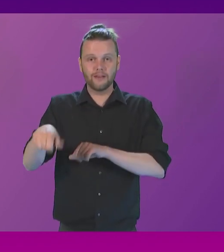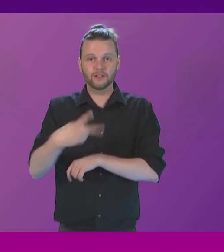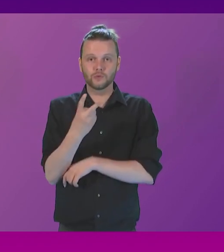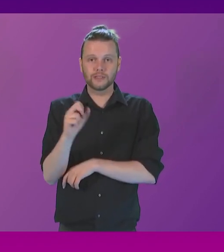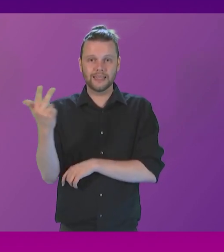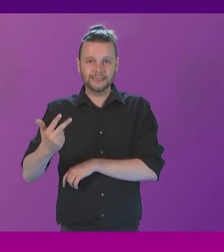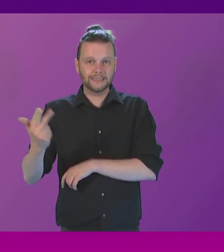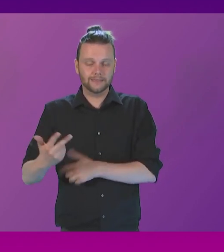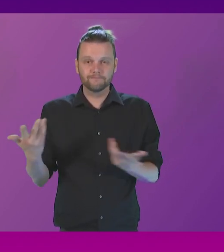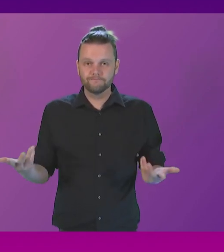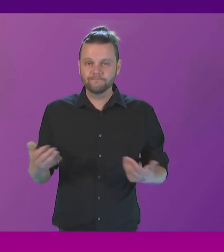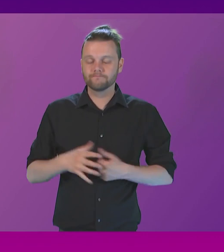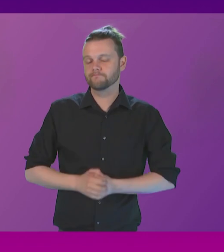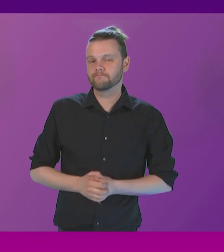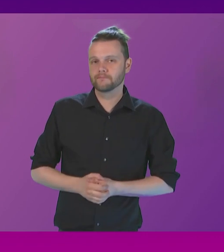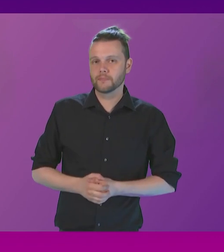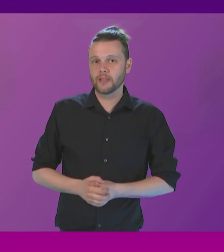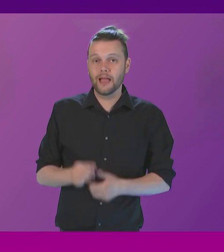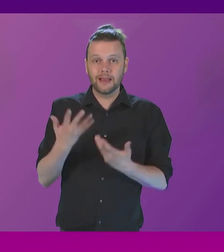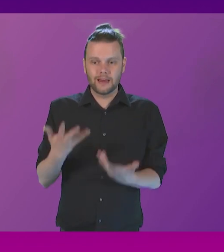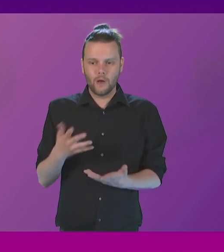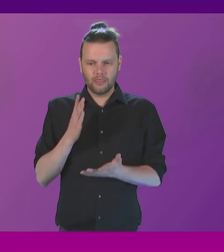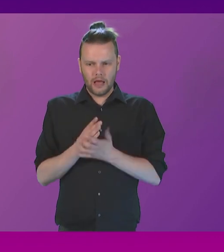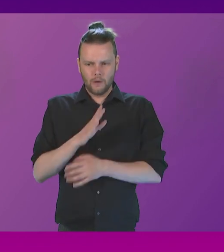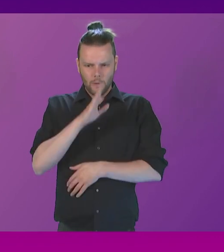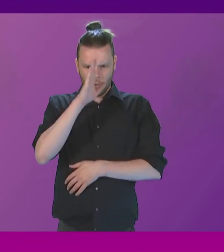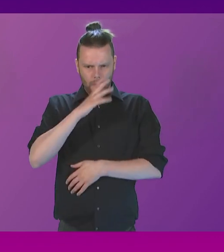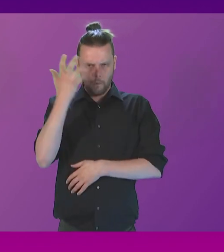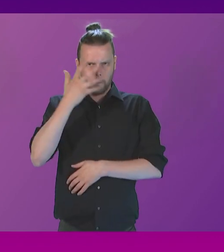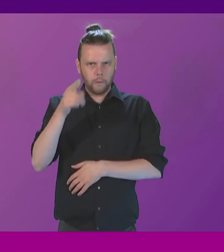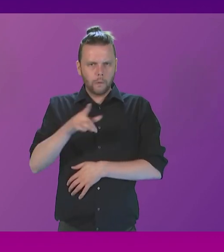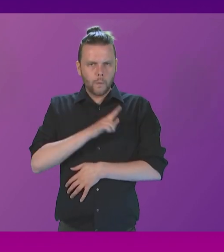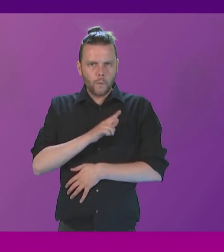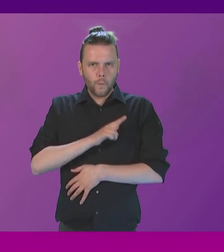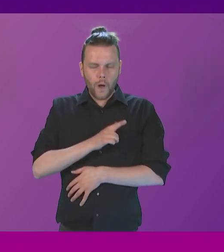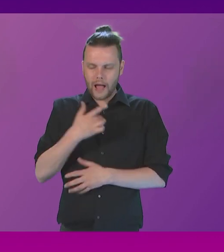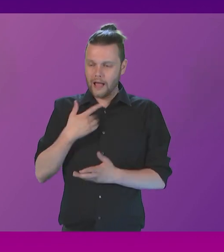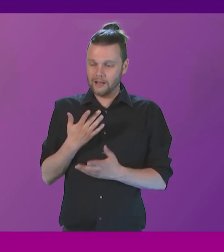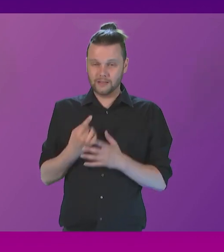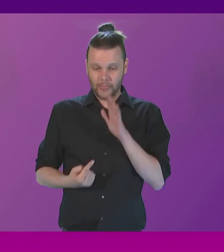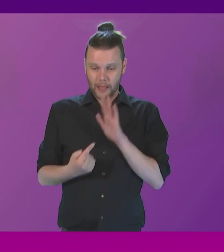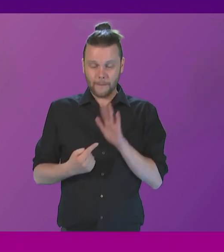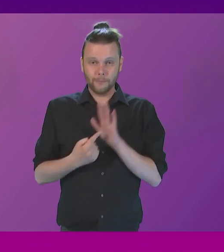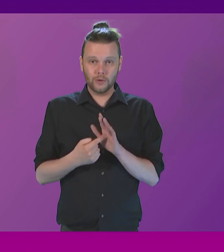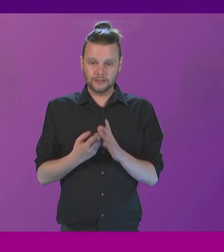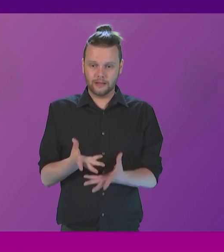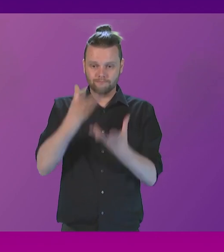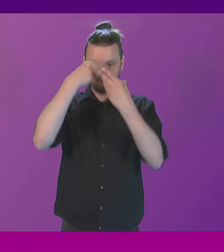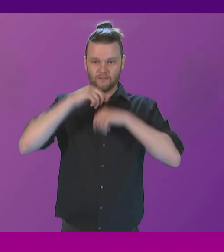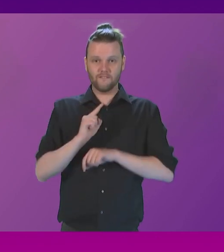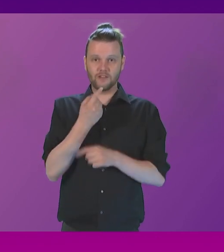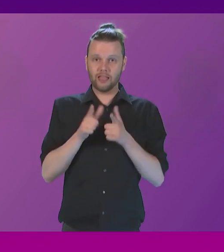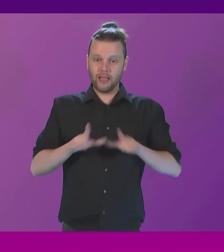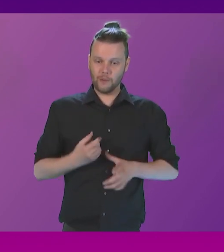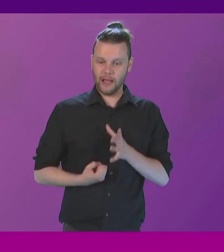2018. And now that is deeply concerning, as we know that the crucial stages for fluent first language development